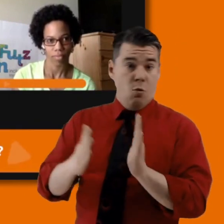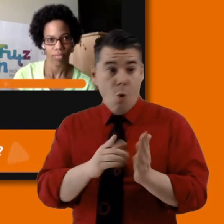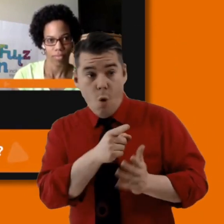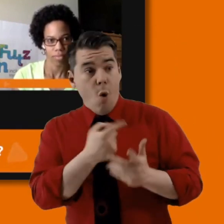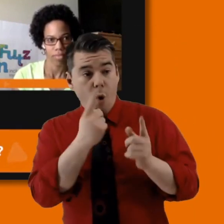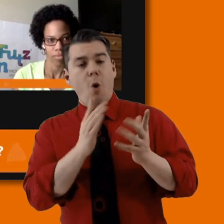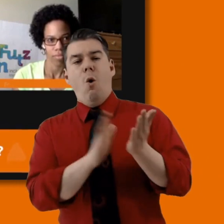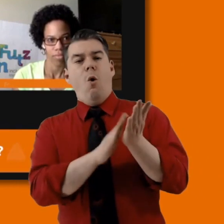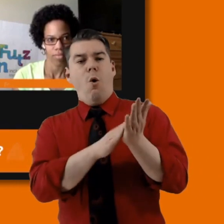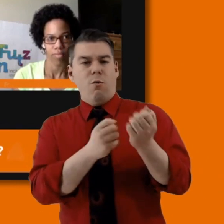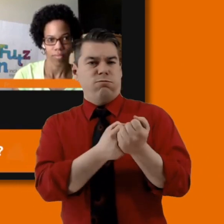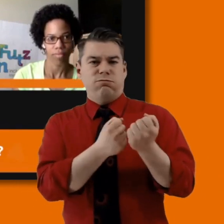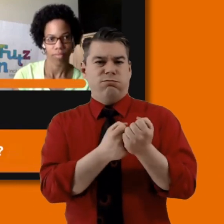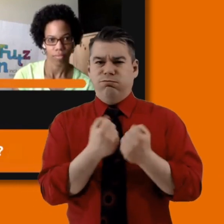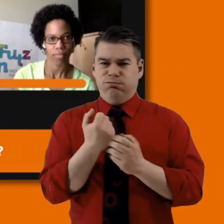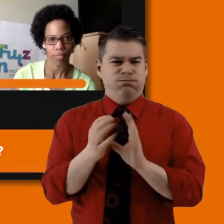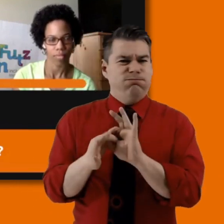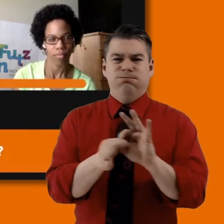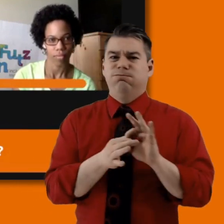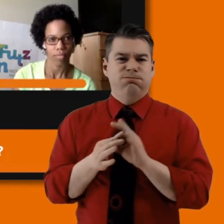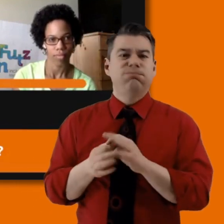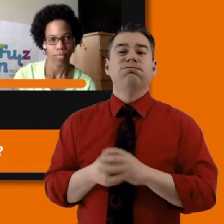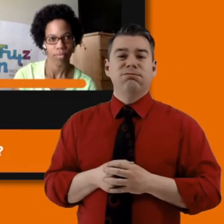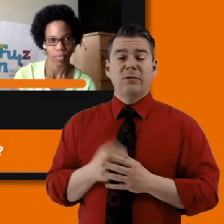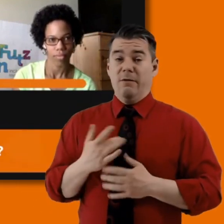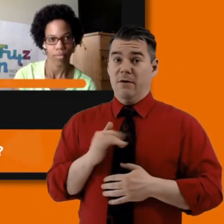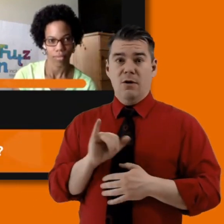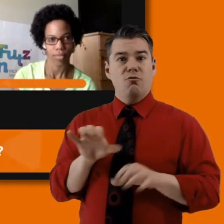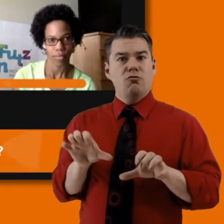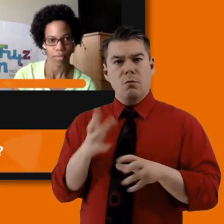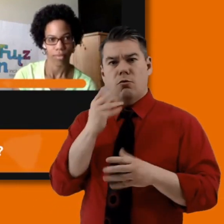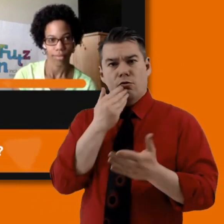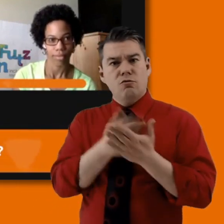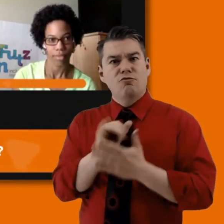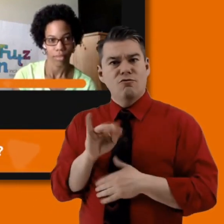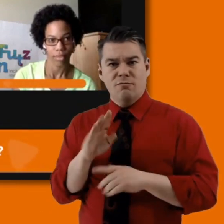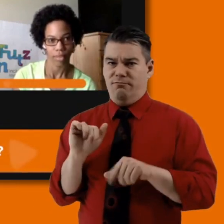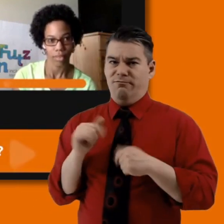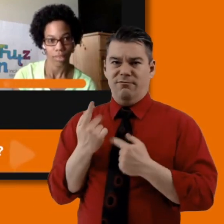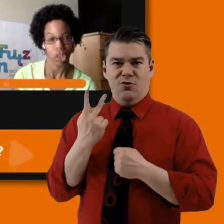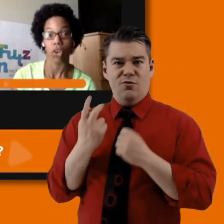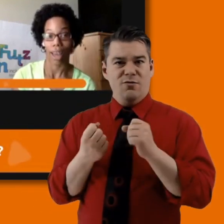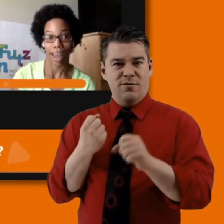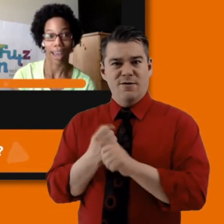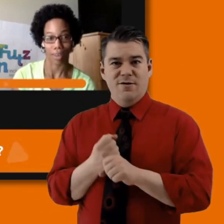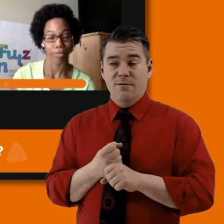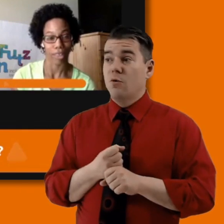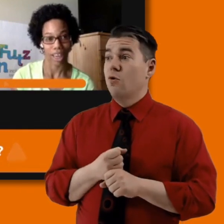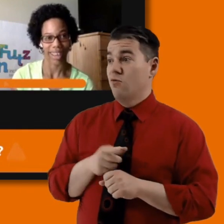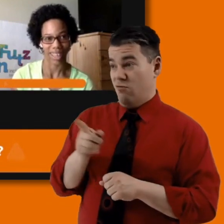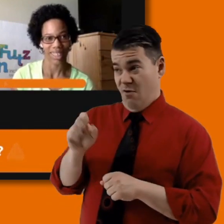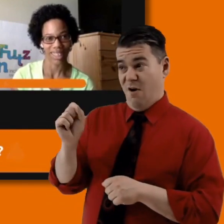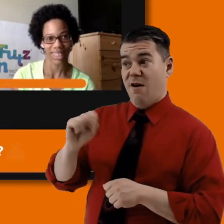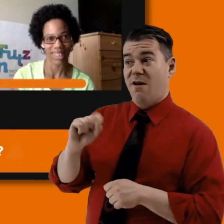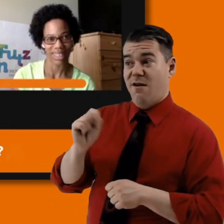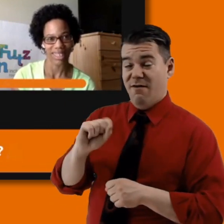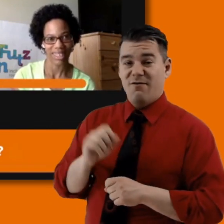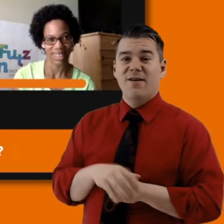just really a sense of community. And I feel like we've done a pretty good job of that in the last 2 years. People have